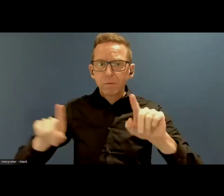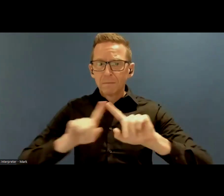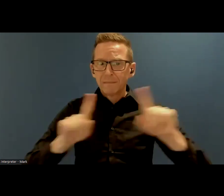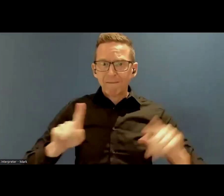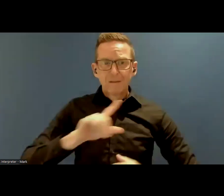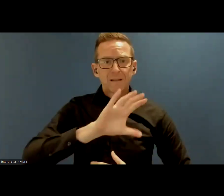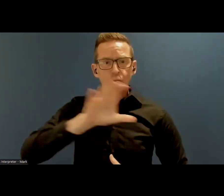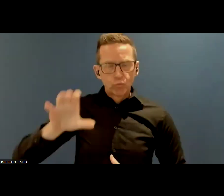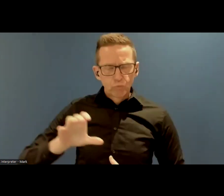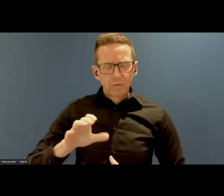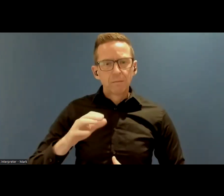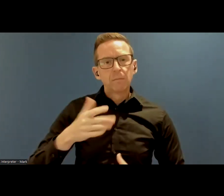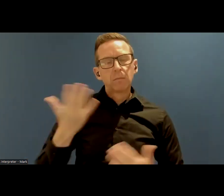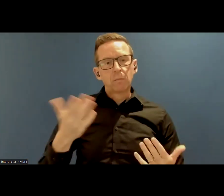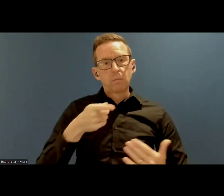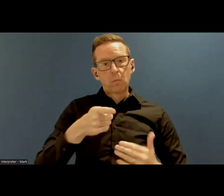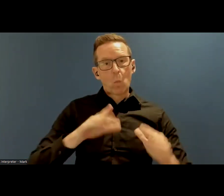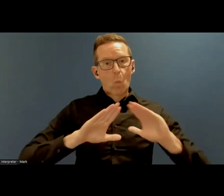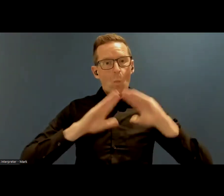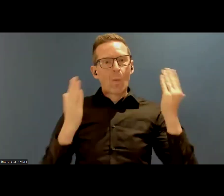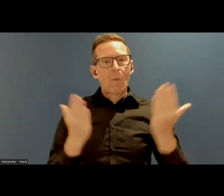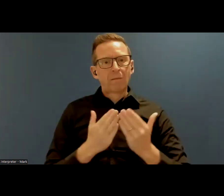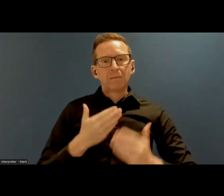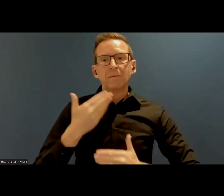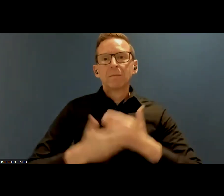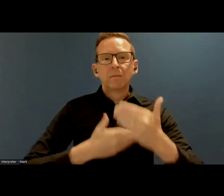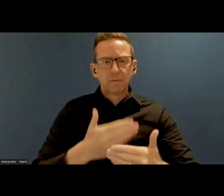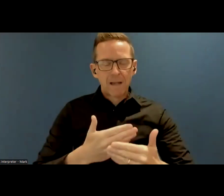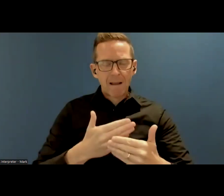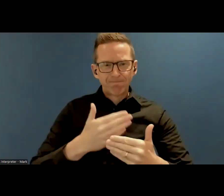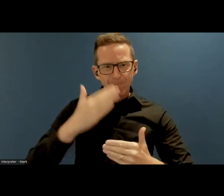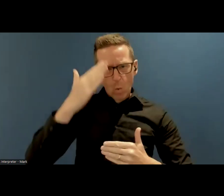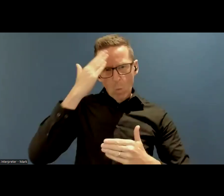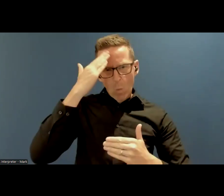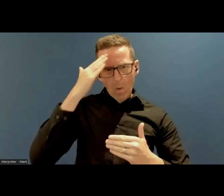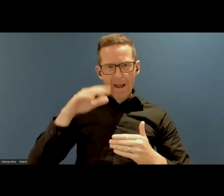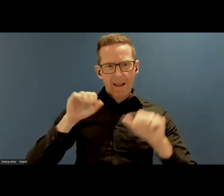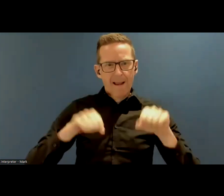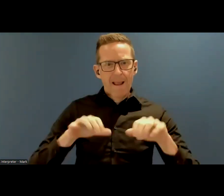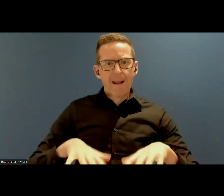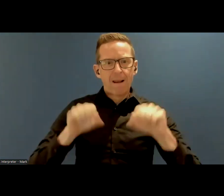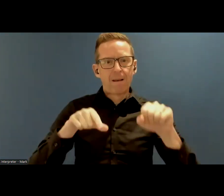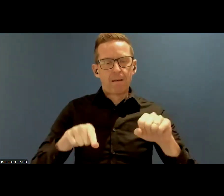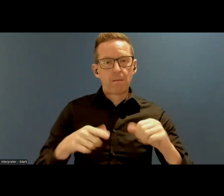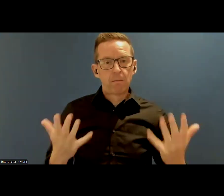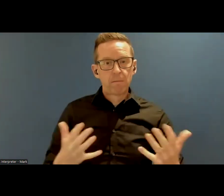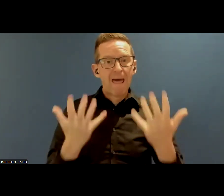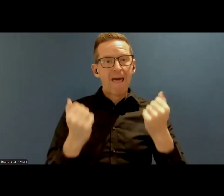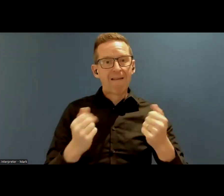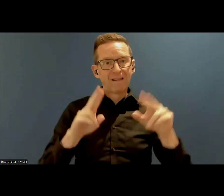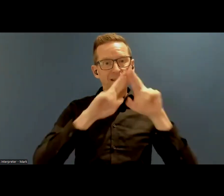a universal approach is going to be taken, since we already have the international instruments like